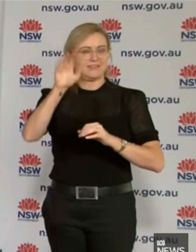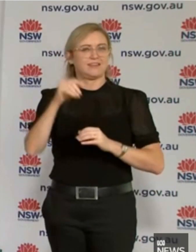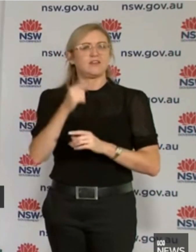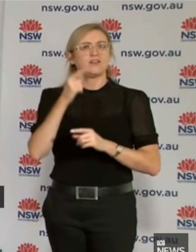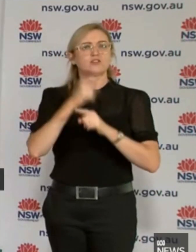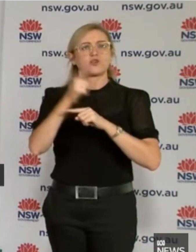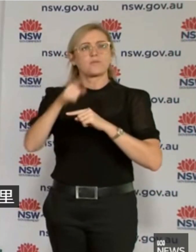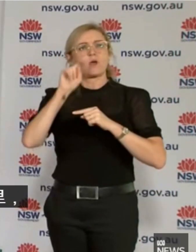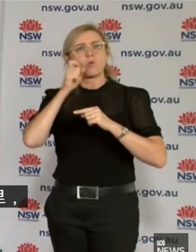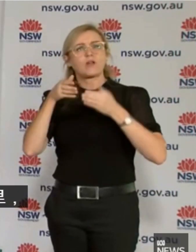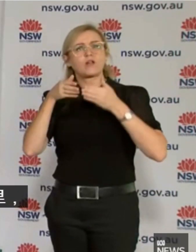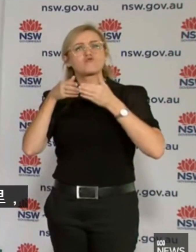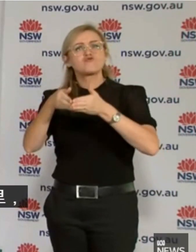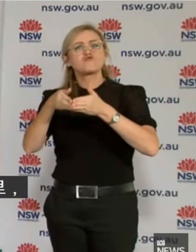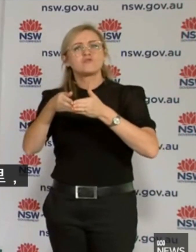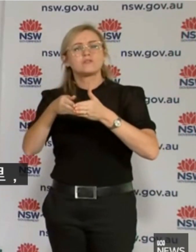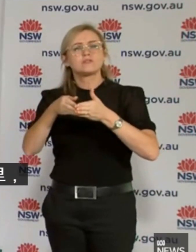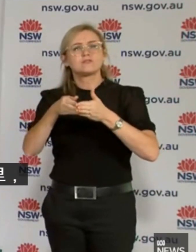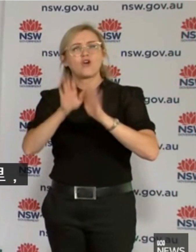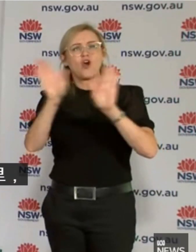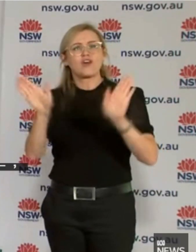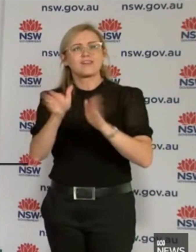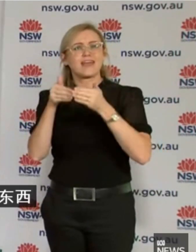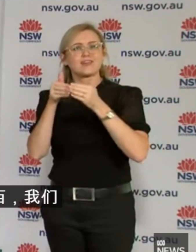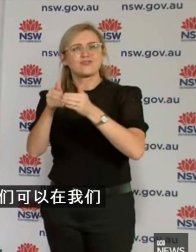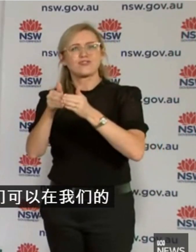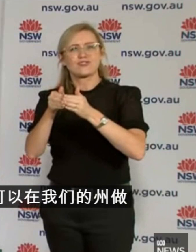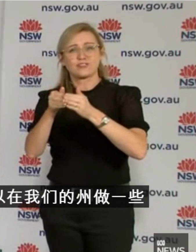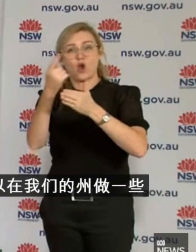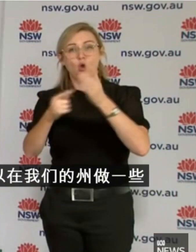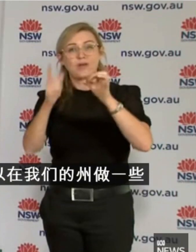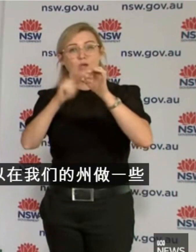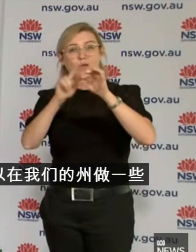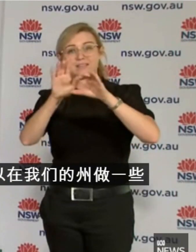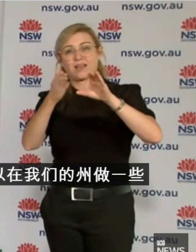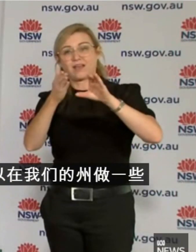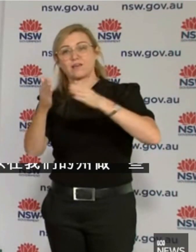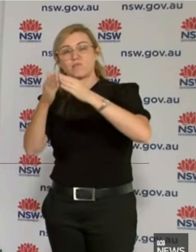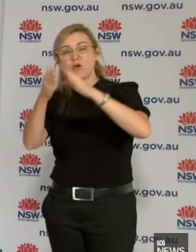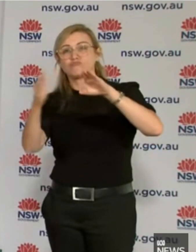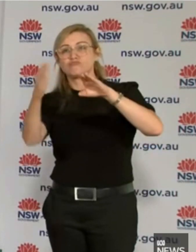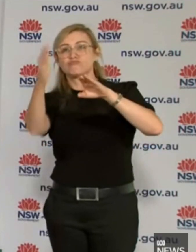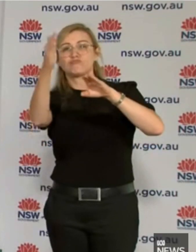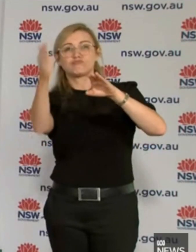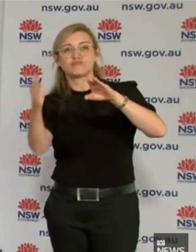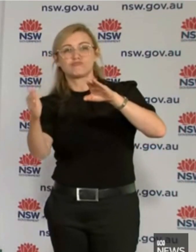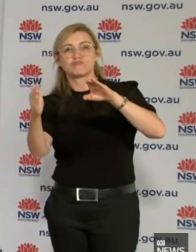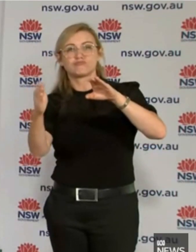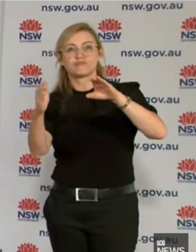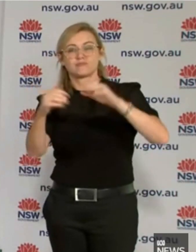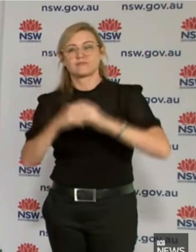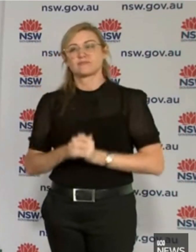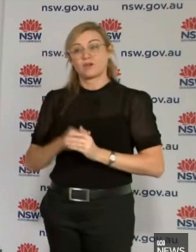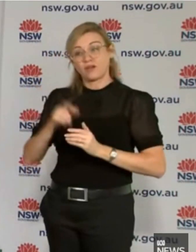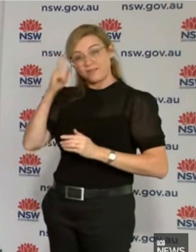cruises in the next couple of months. Is that something that would be our roadmap? Could we do something in our state with state-based cruises? Look, we'll be looking at all that, but I